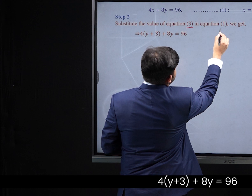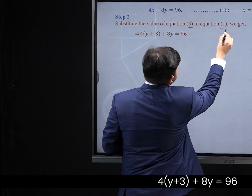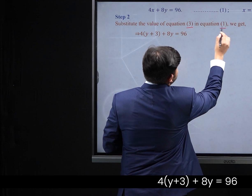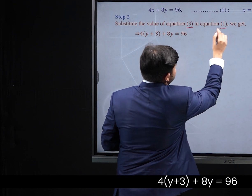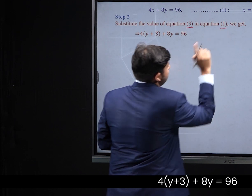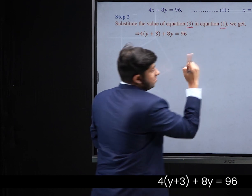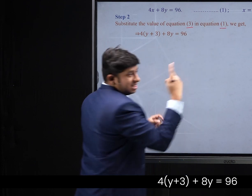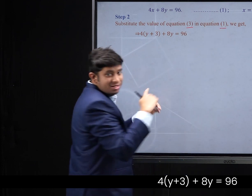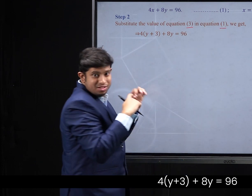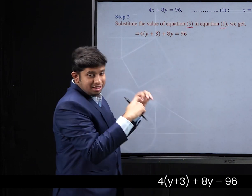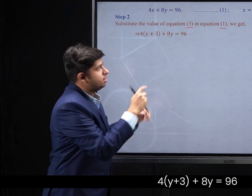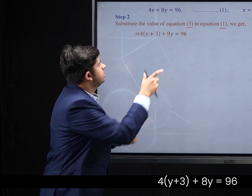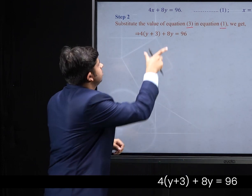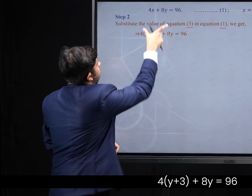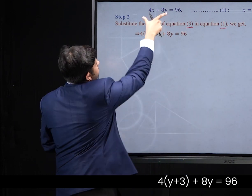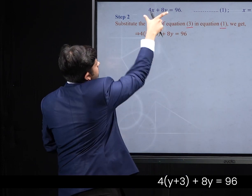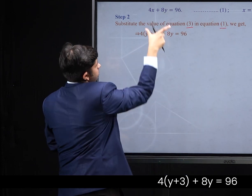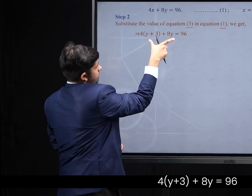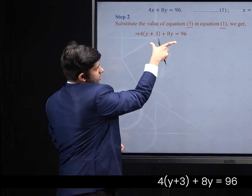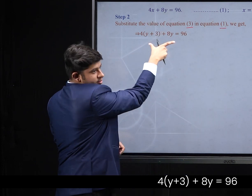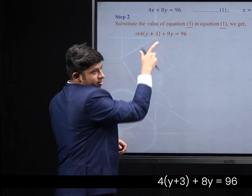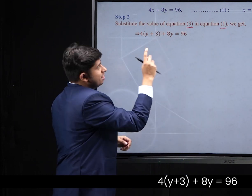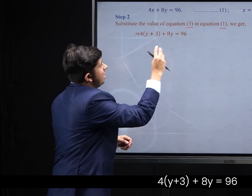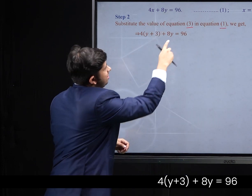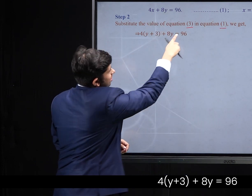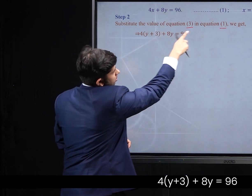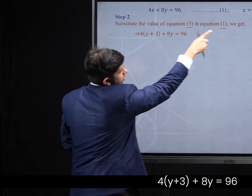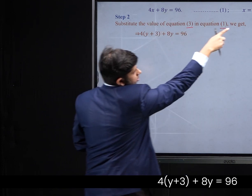plus 3 plus 8y is equal to 96.